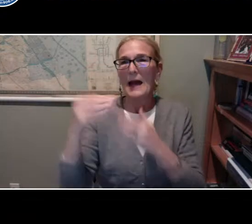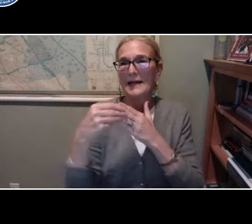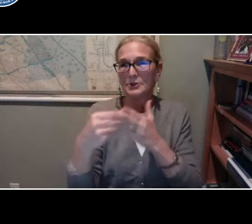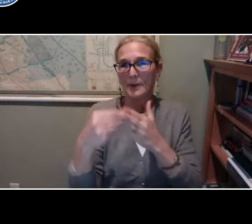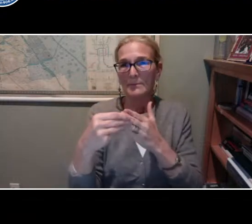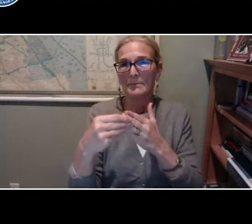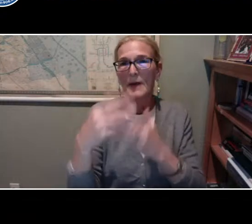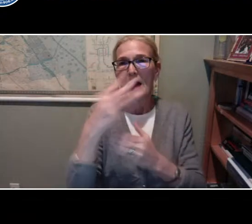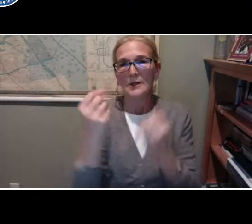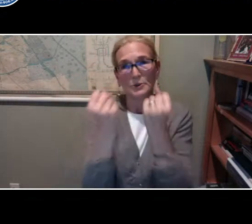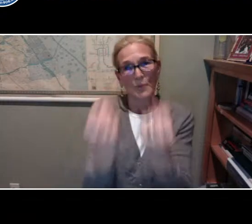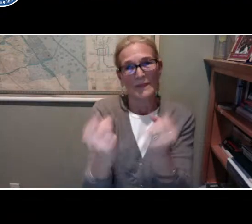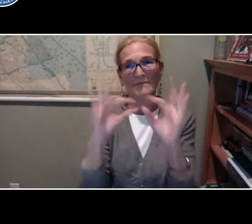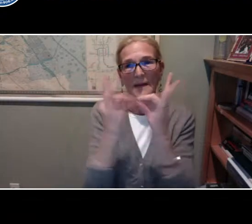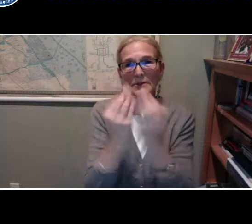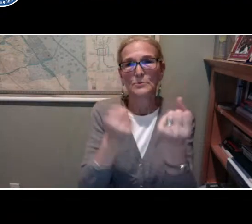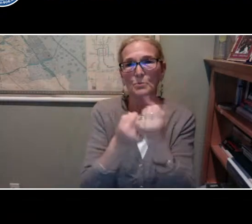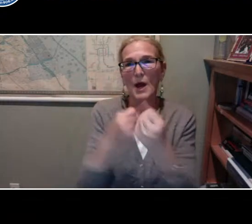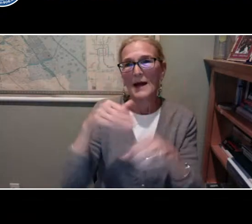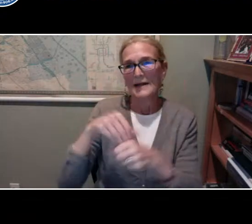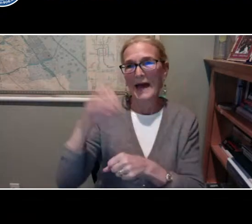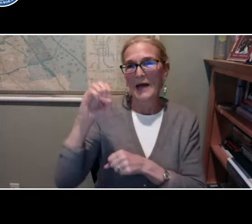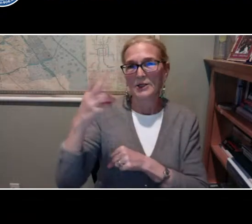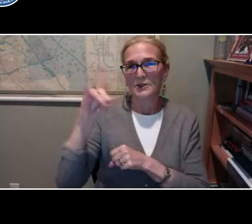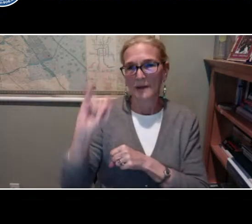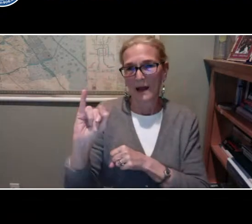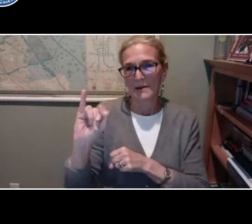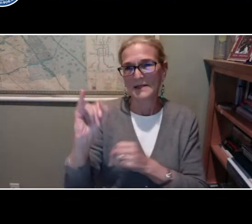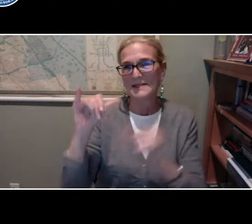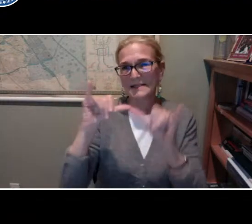to increase family engagement and leadership and